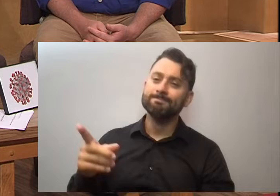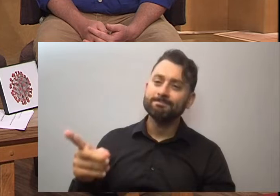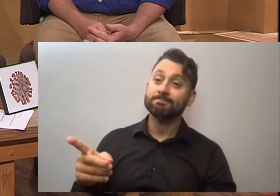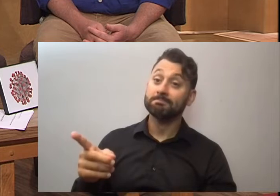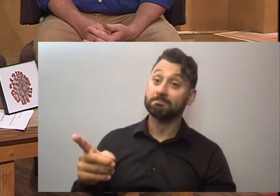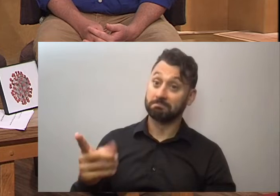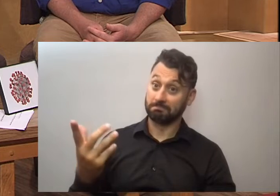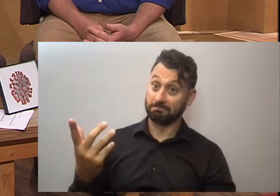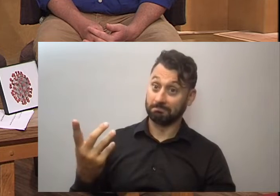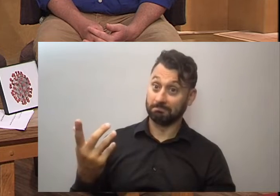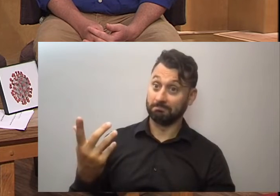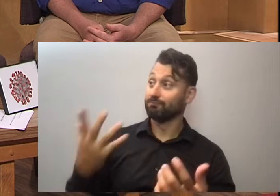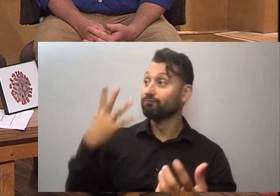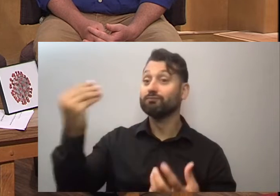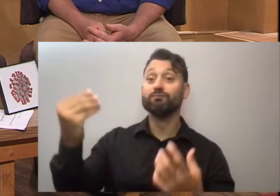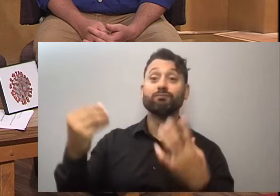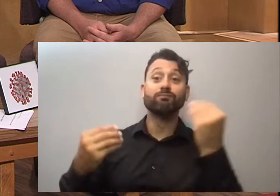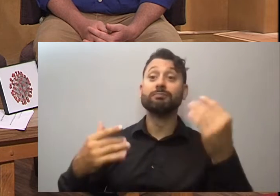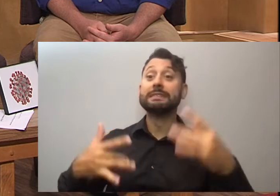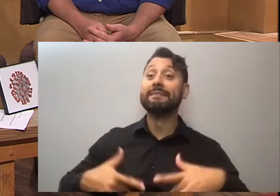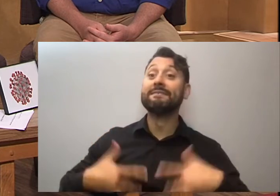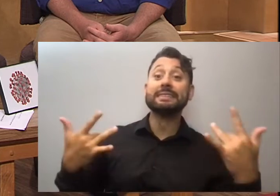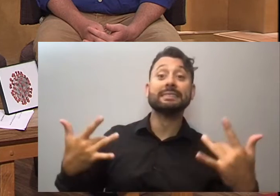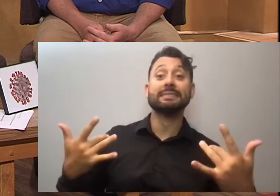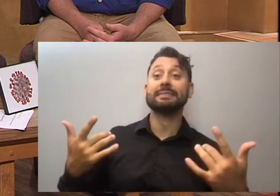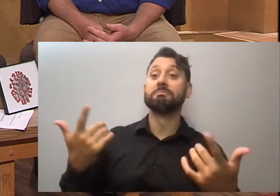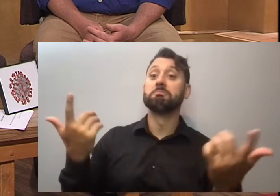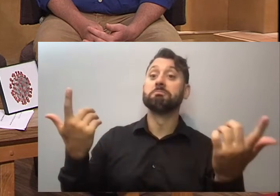So when you're outside at an event